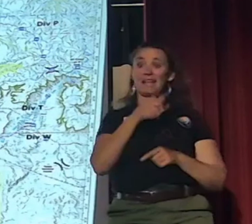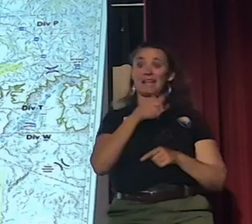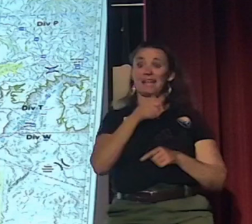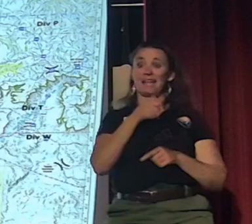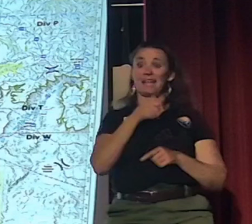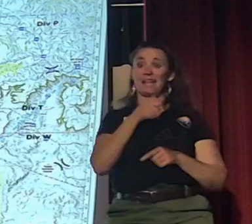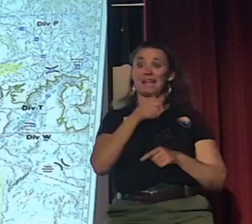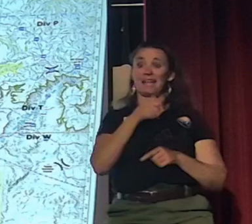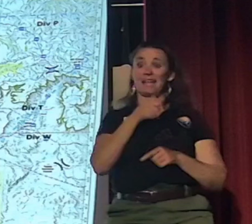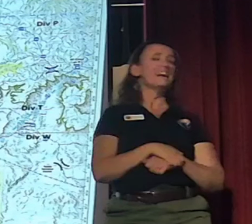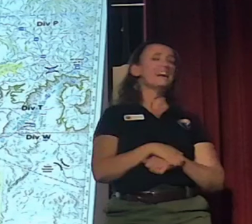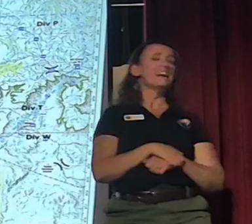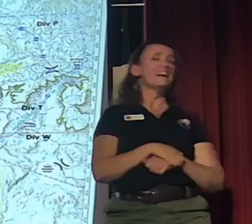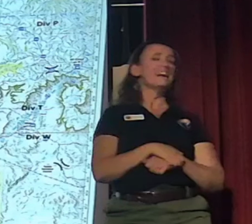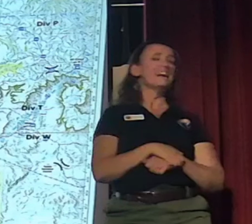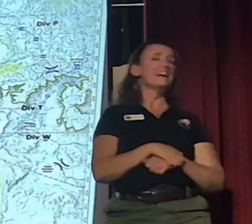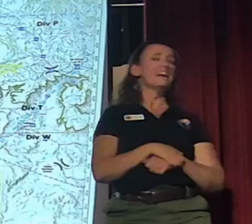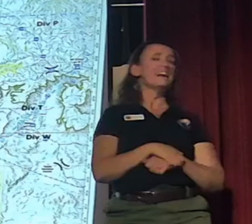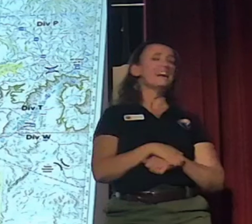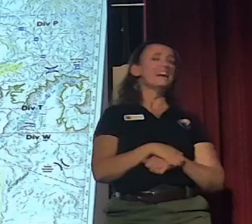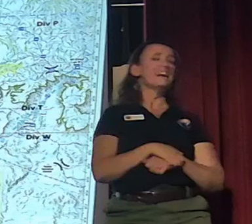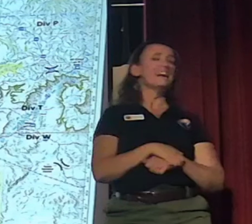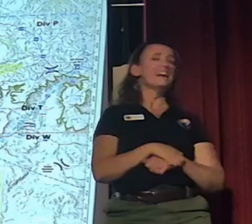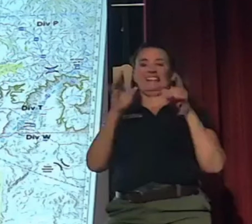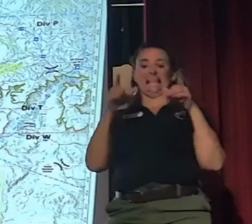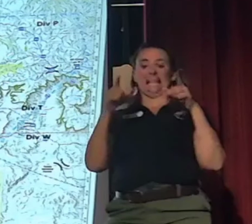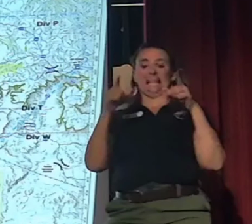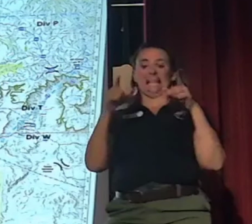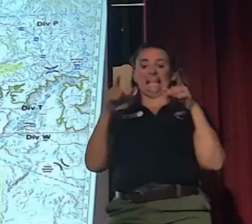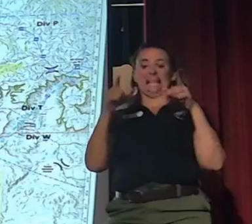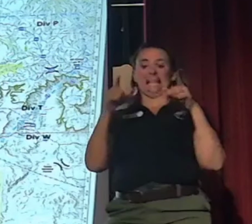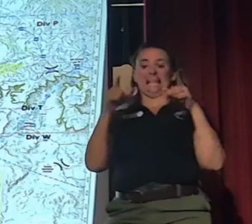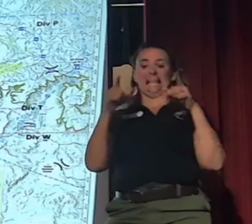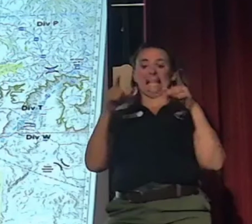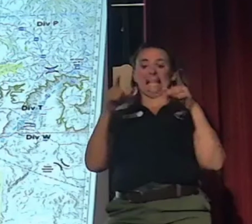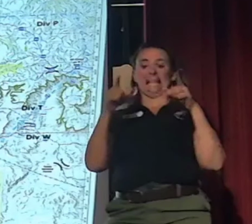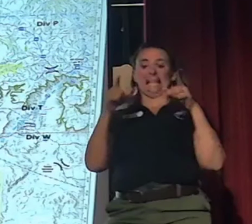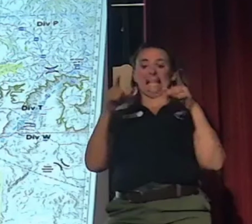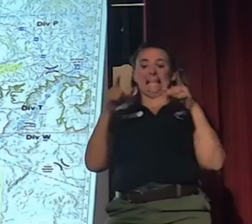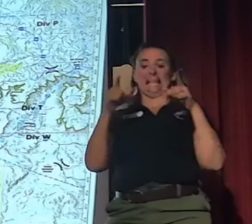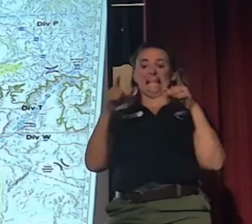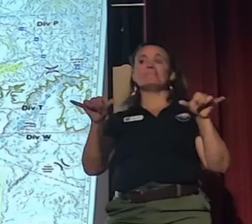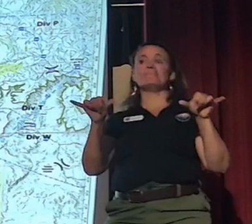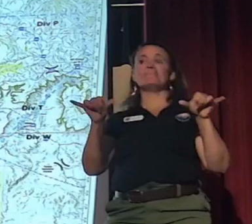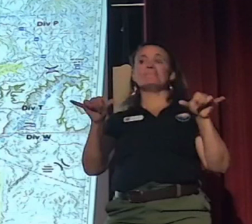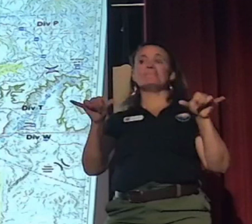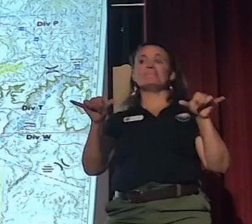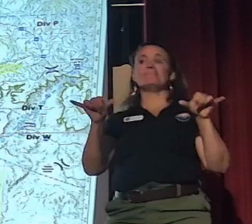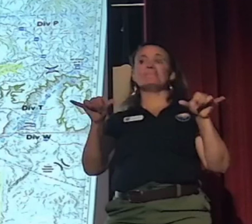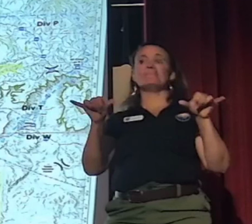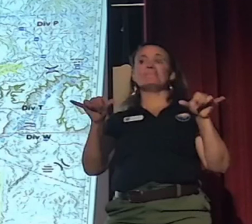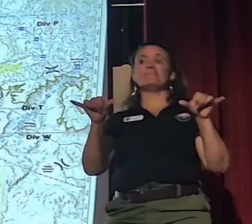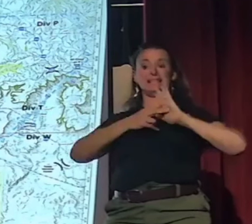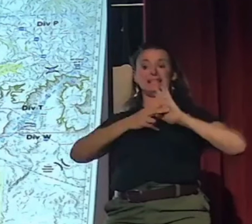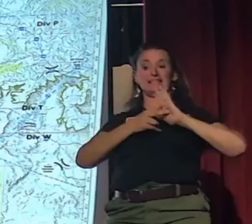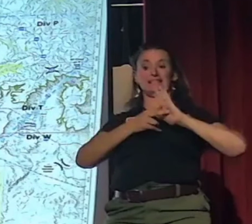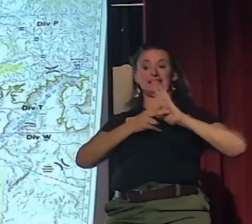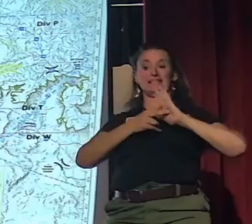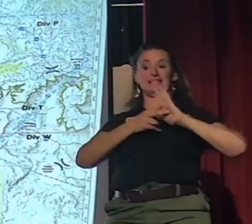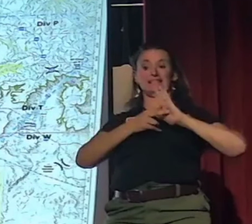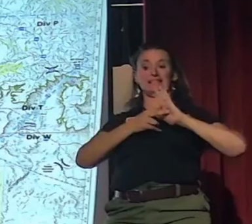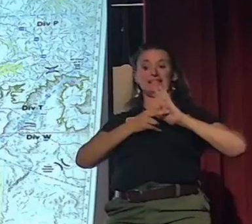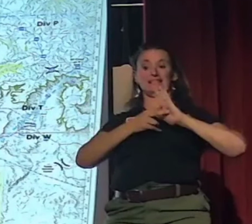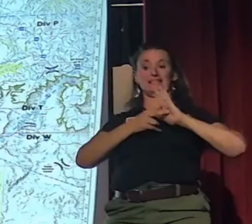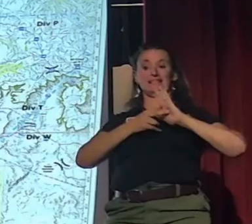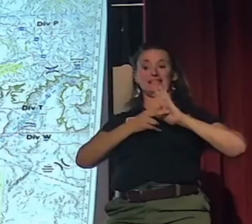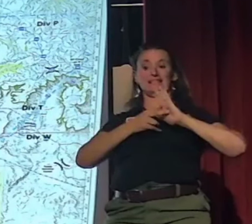Okay, so when we talk about containment, we're talking about portion of that control line that we